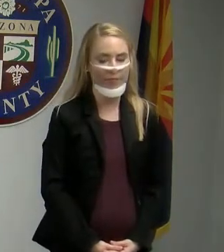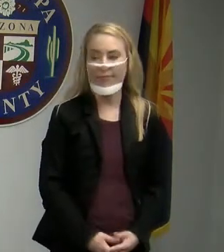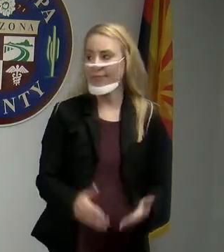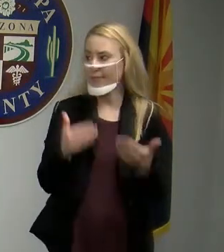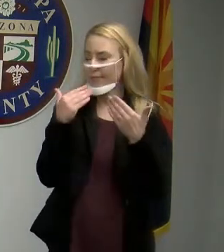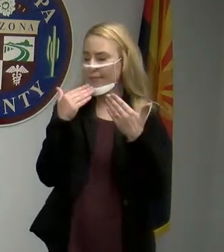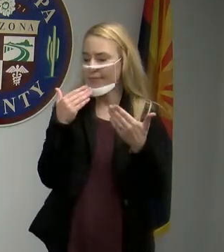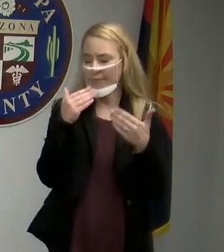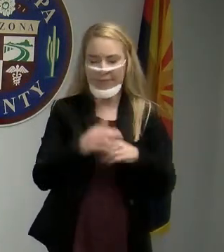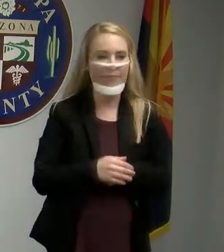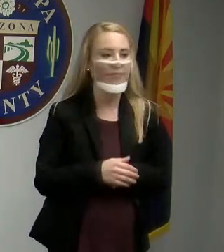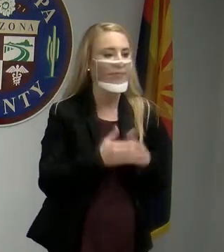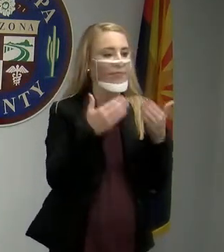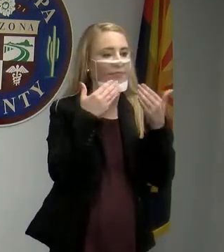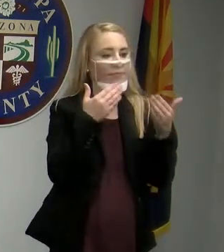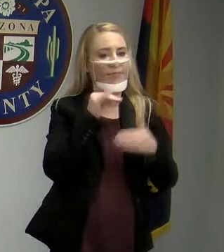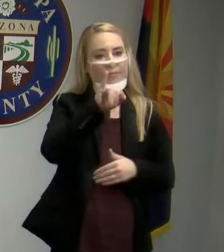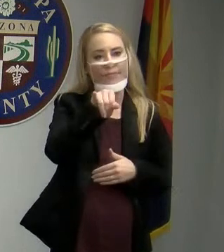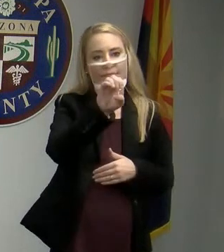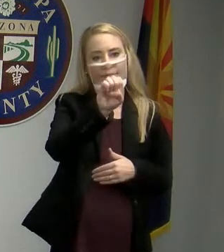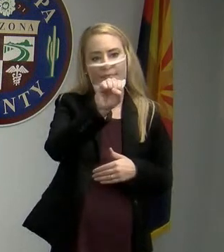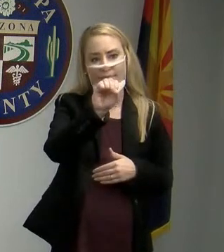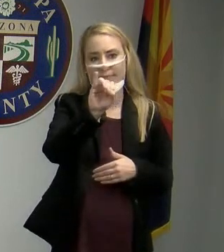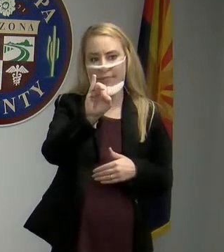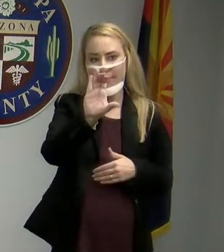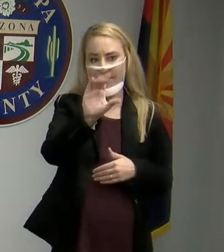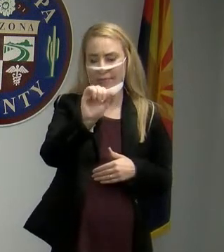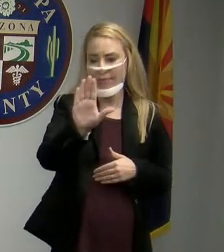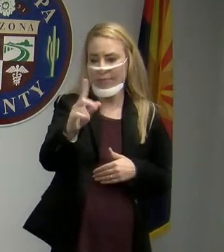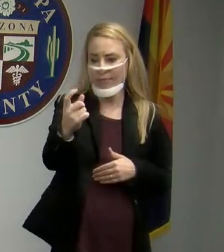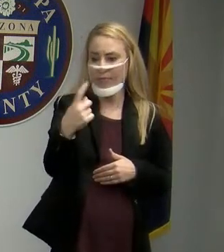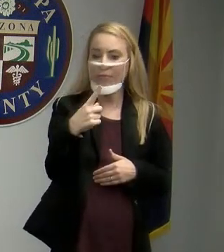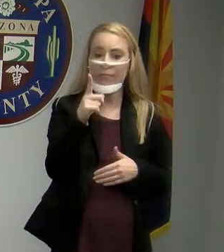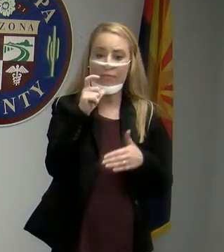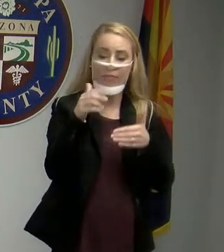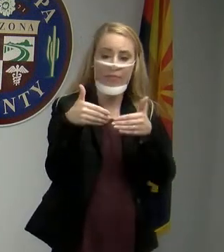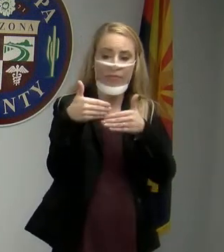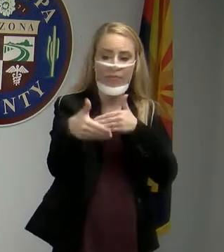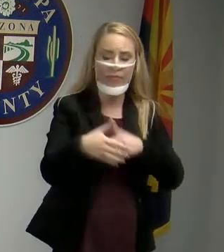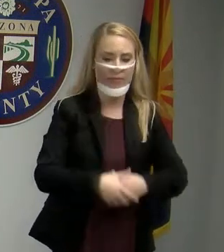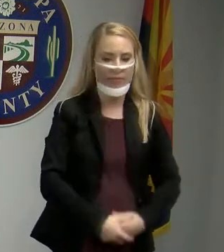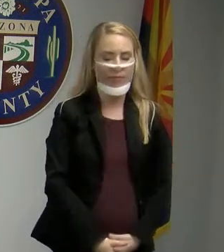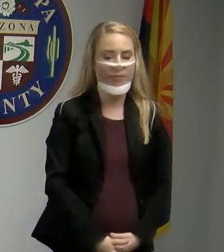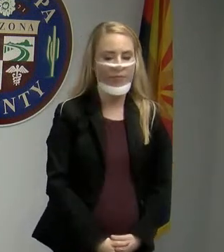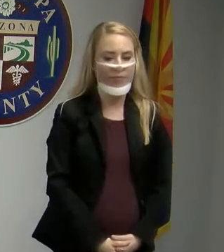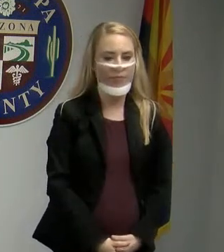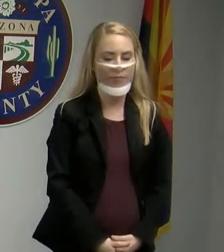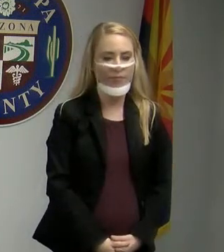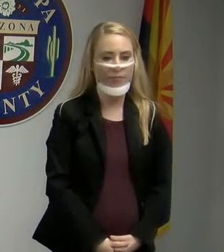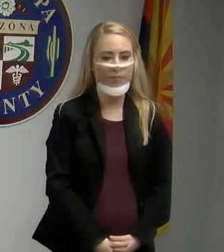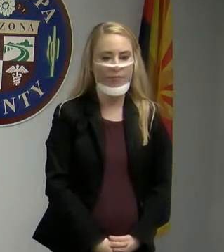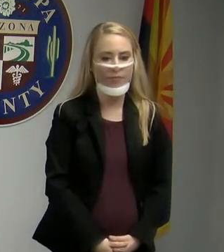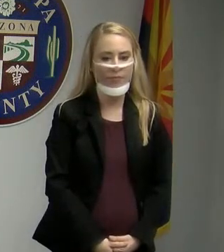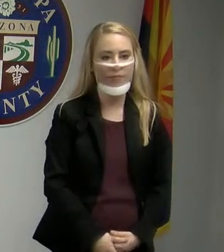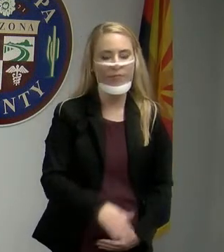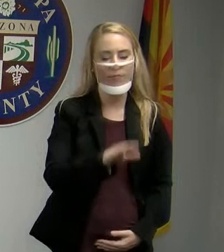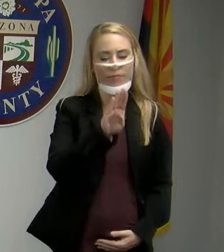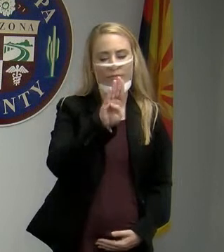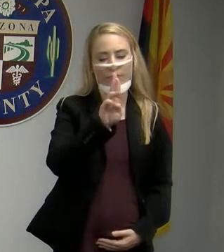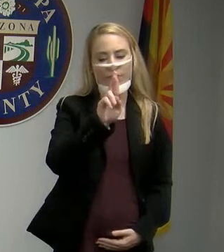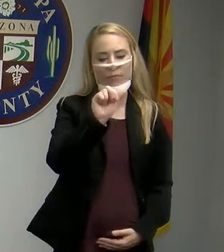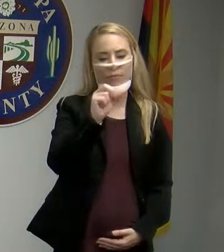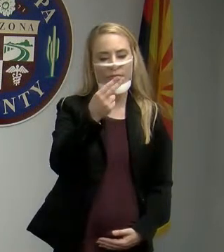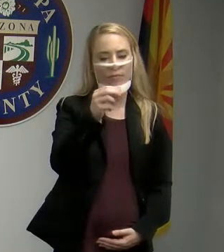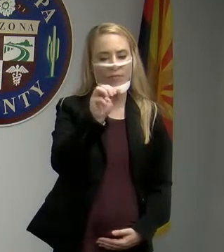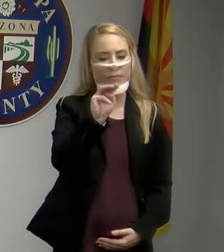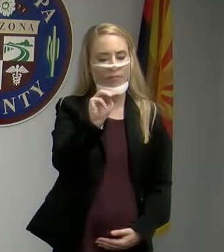Thank you, Marcy. Thank you, Jessica, for the question. Chad, who do we have next? Our next question is to Bram Resnick. Bram, you're self-muted.